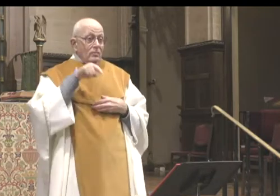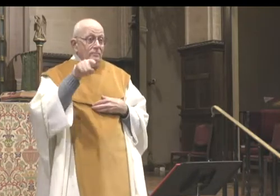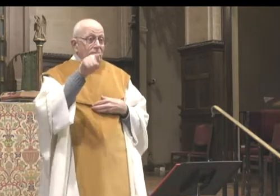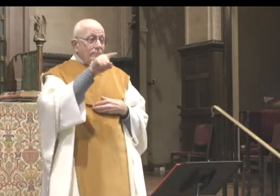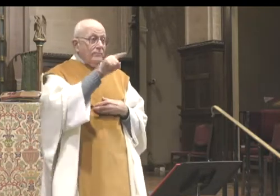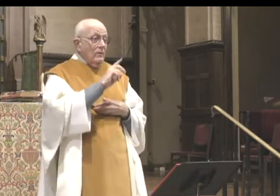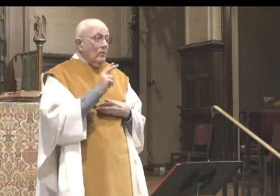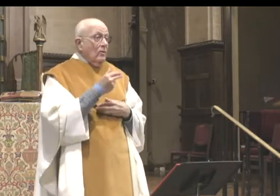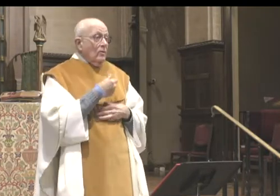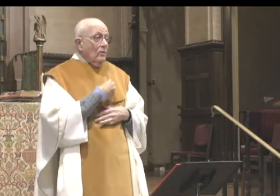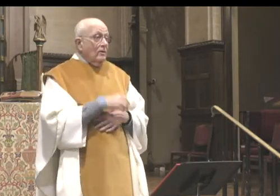down into us,